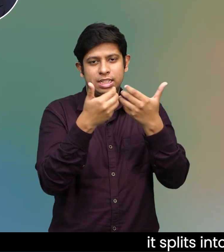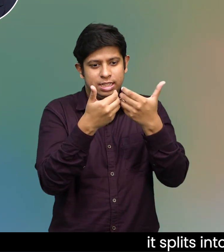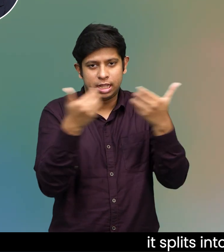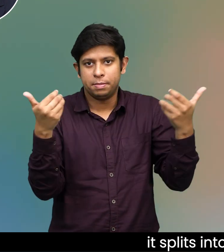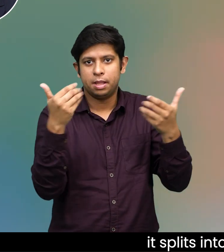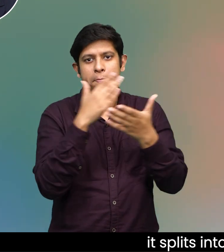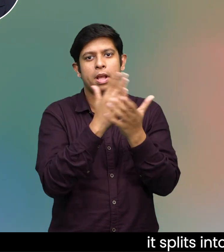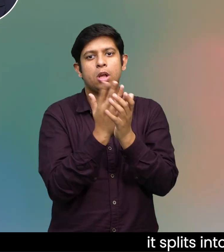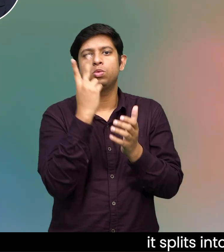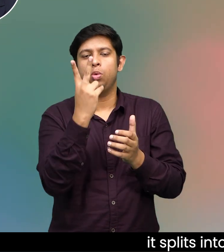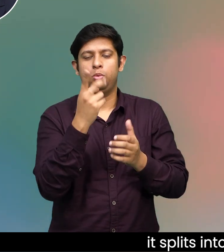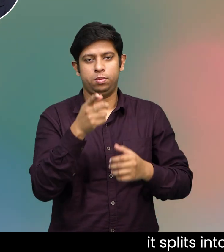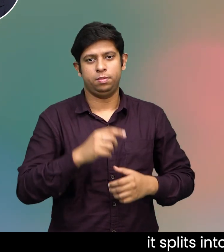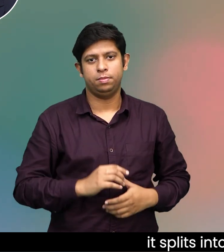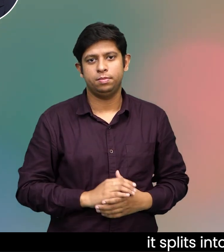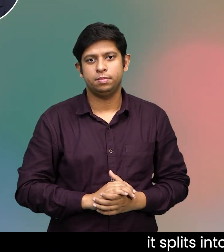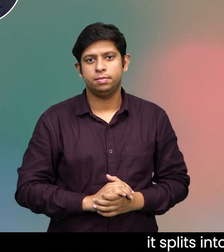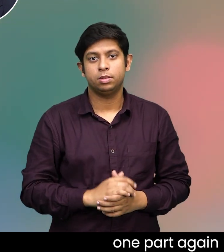parts.